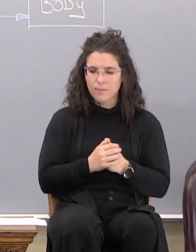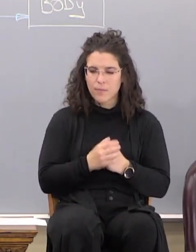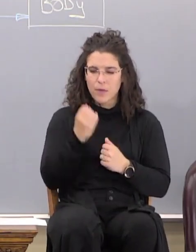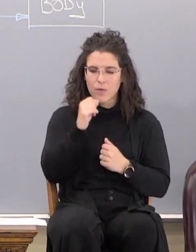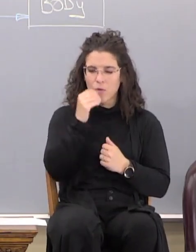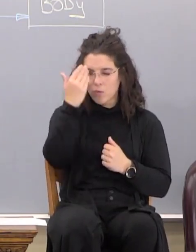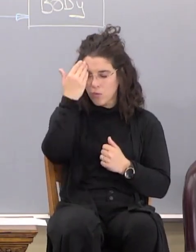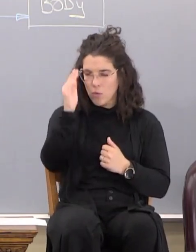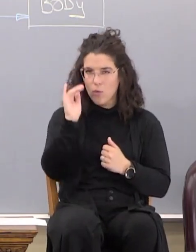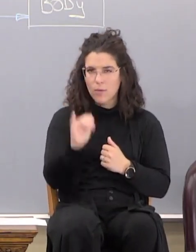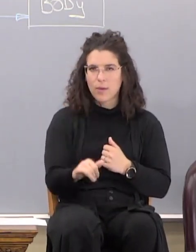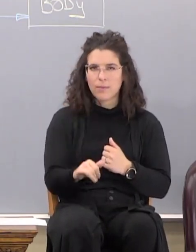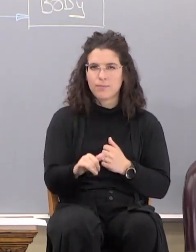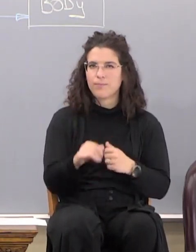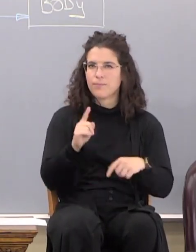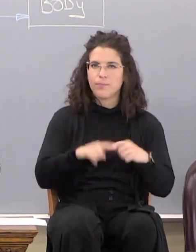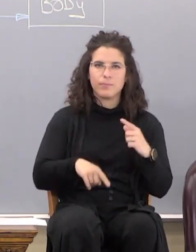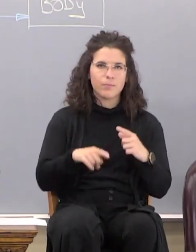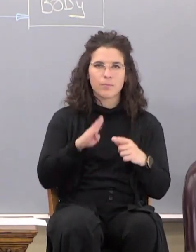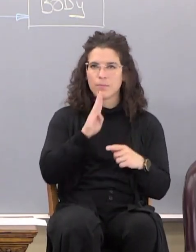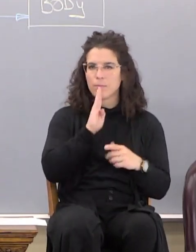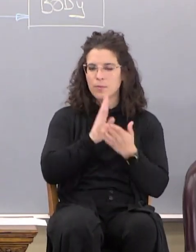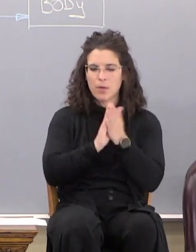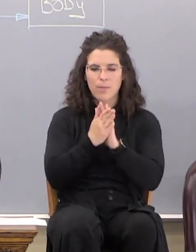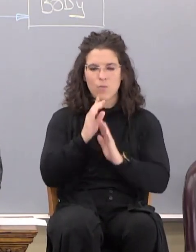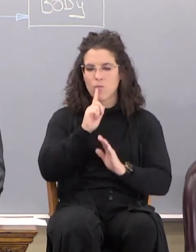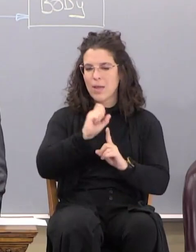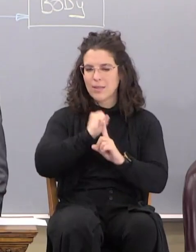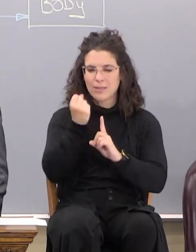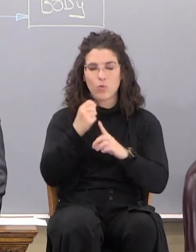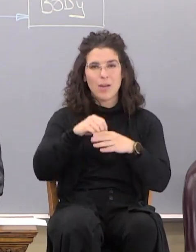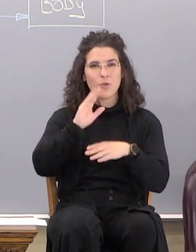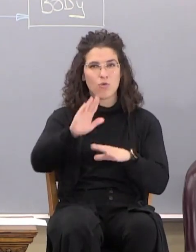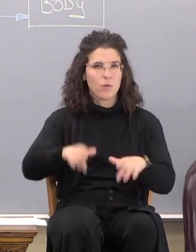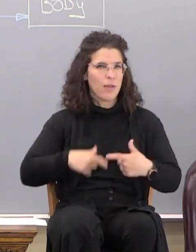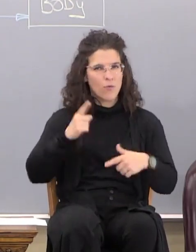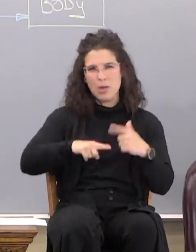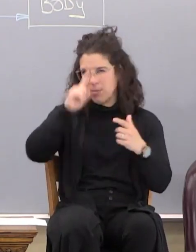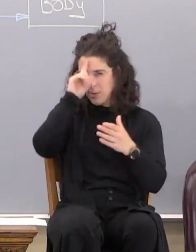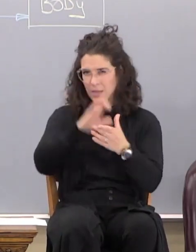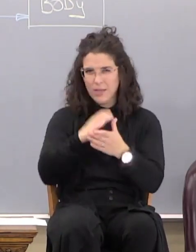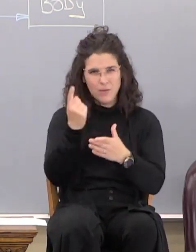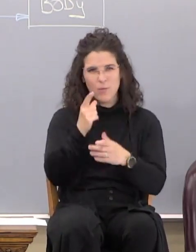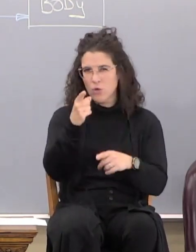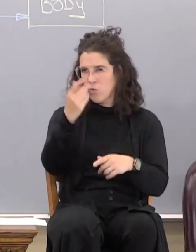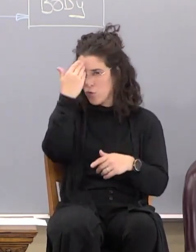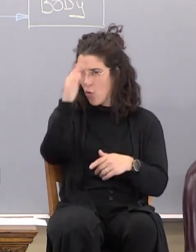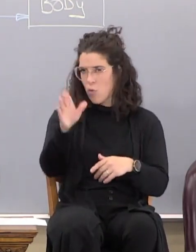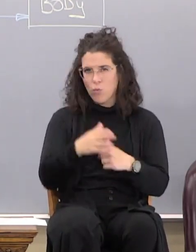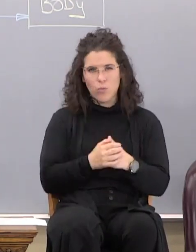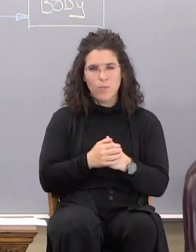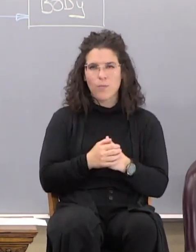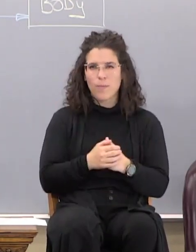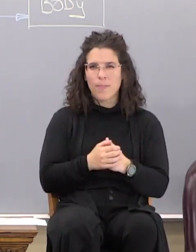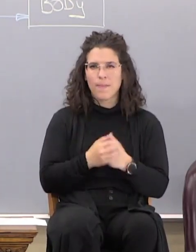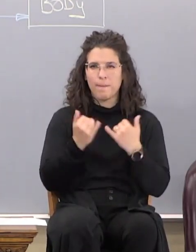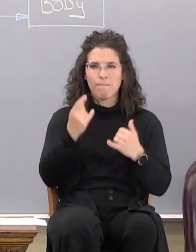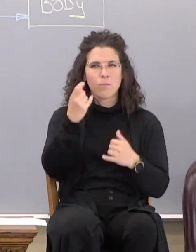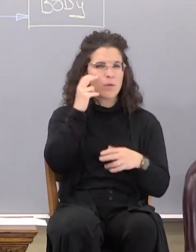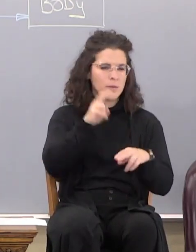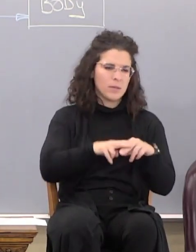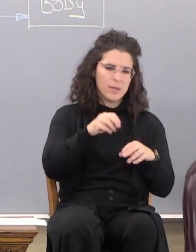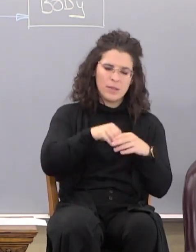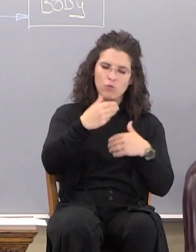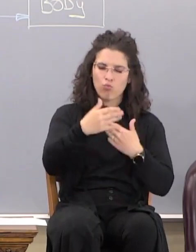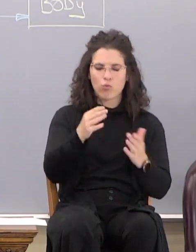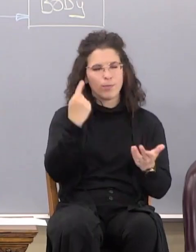you don't know that, it can't be a reality in your life. You can't believe something you don't know. Now, you guys, if you sit in this room